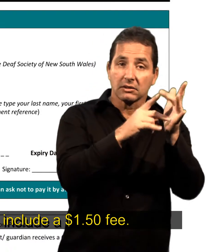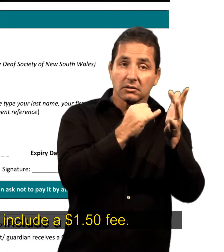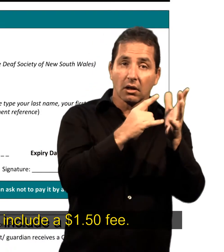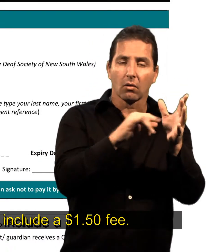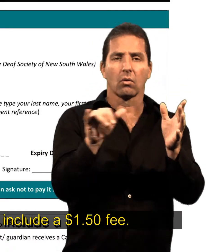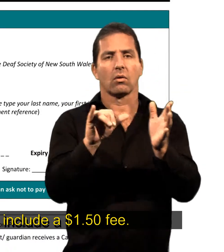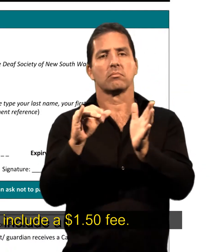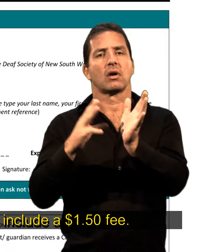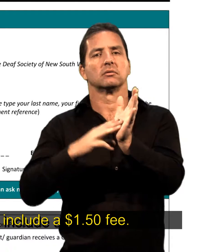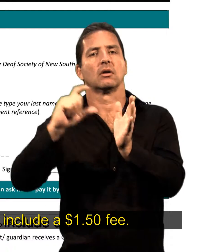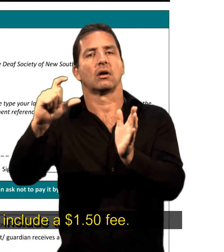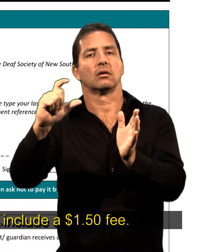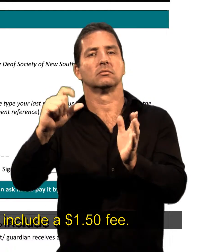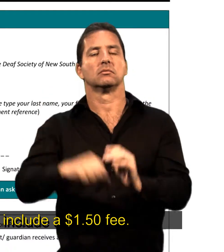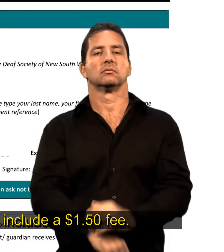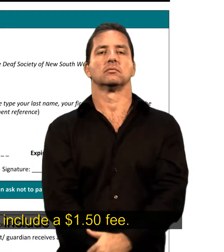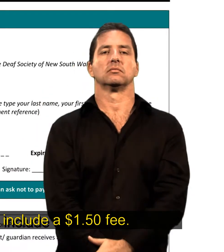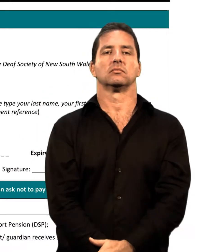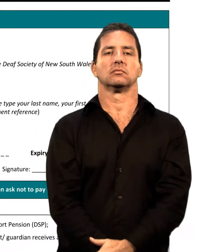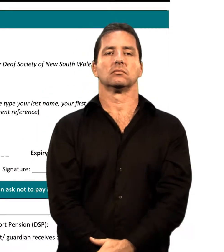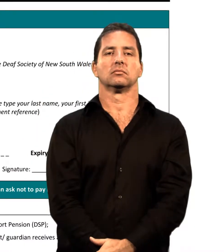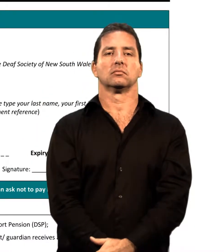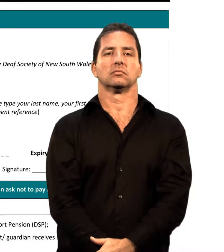it is Visa or MasterCard.